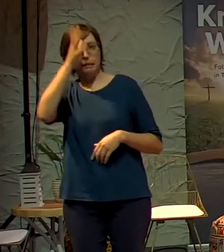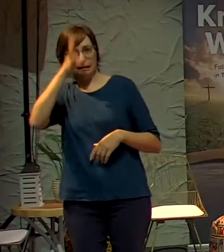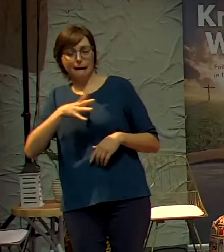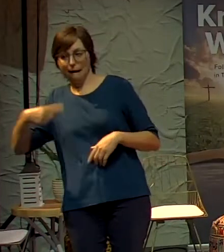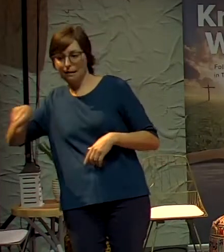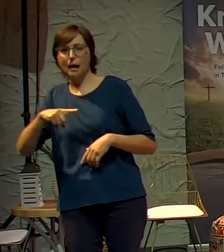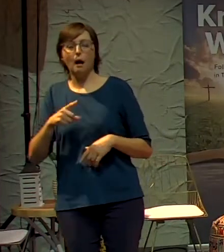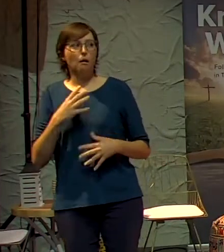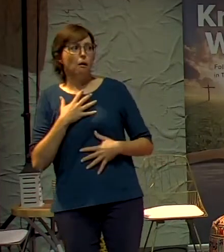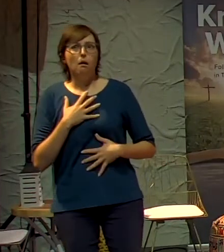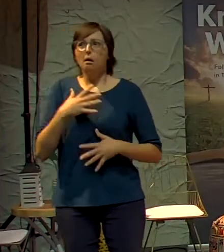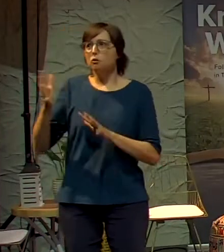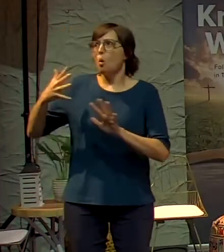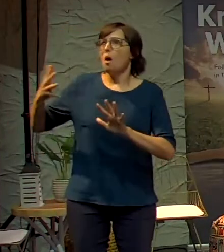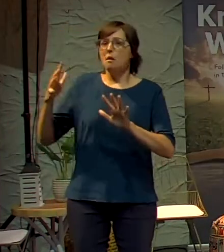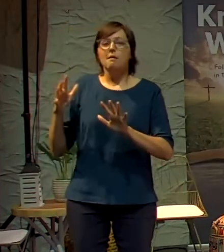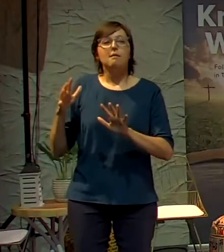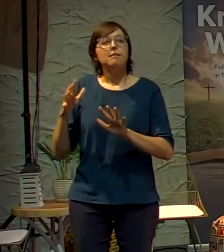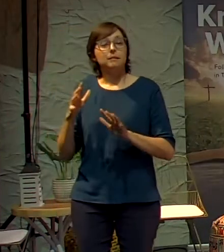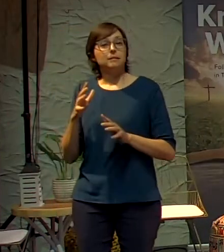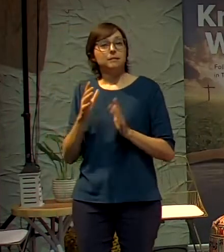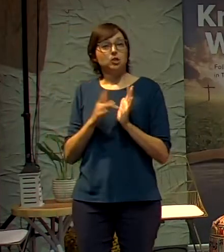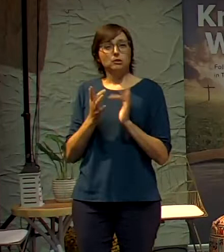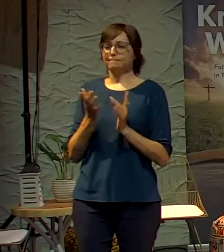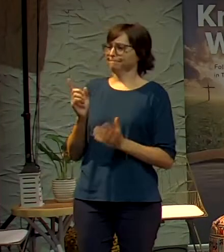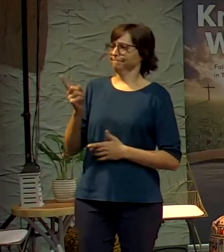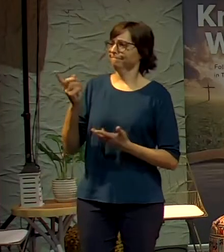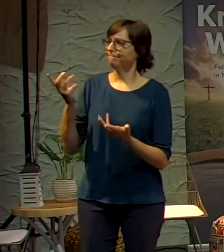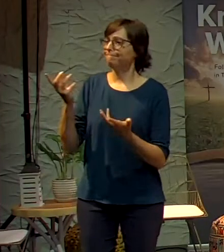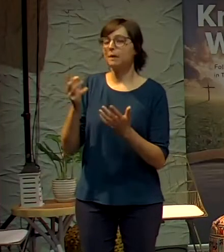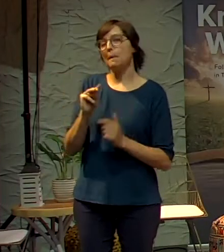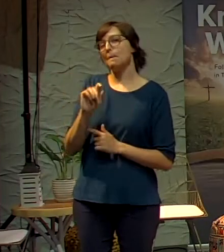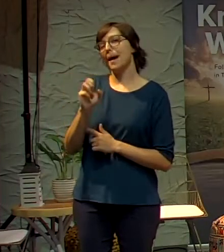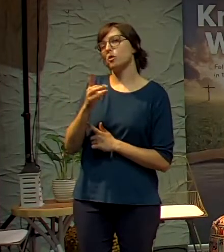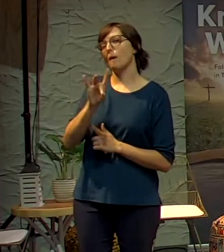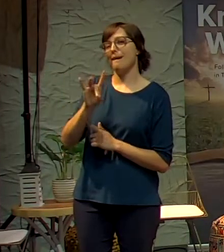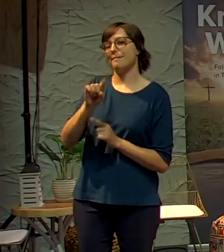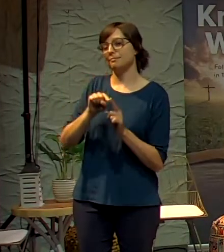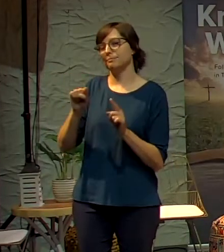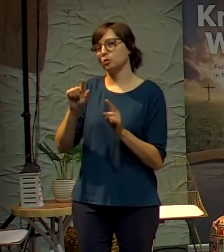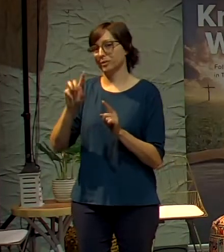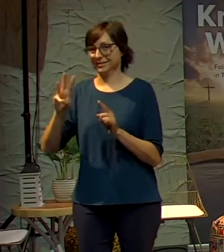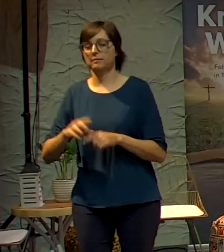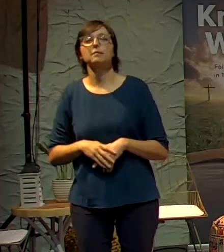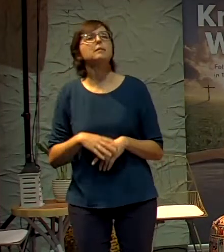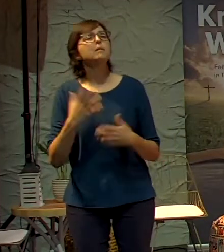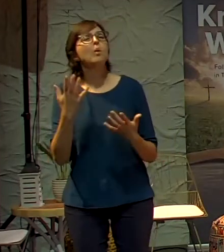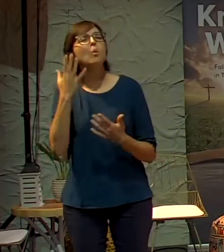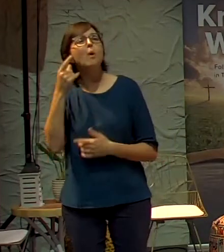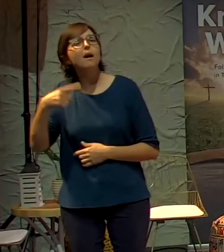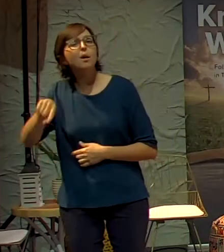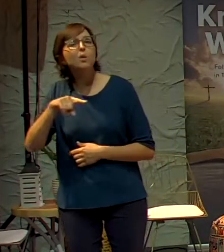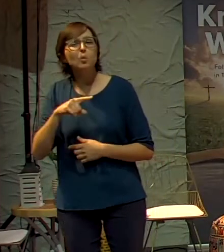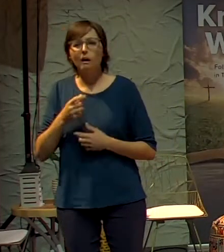out. So here's what happens. Jesus reprimanded them. This is Matthew 8:26. Why are you such cowards, such faint